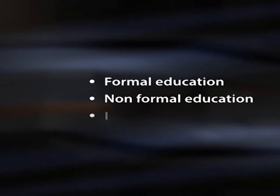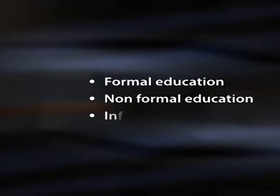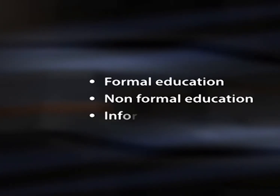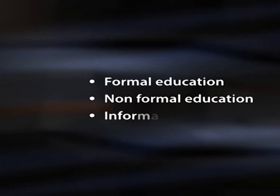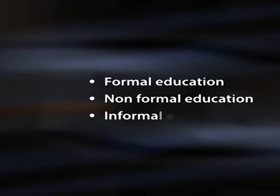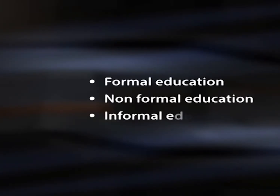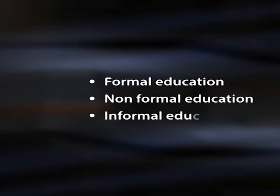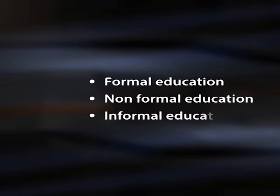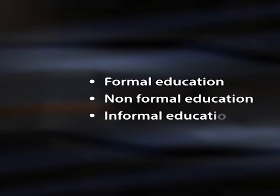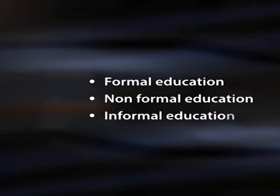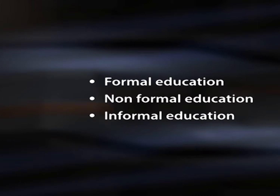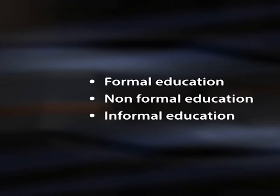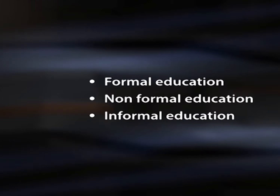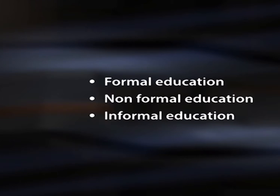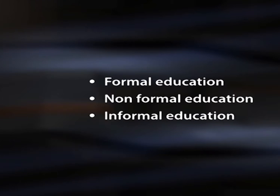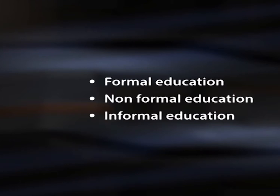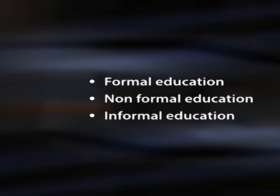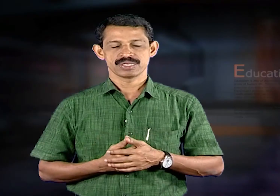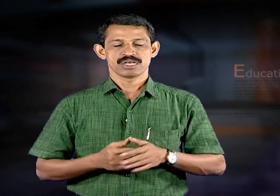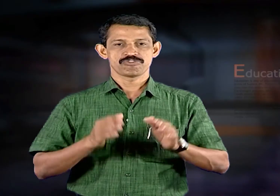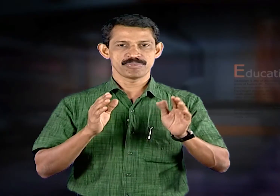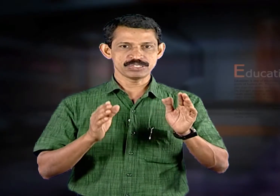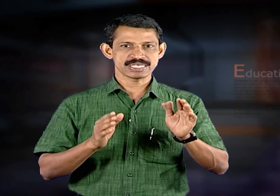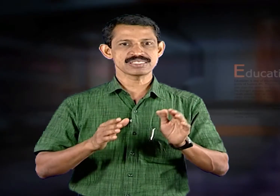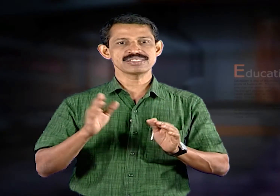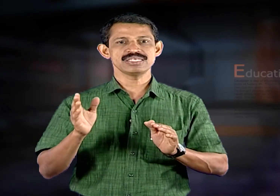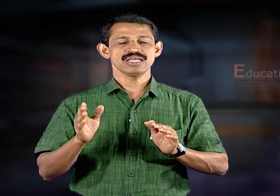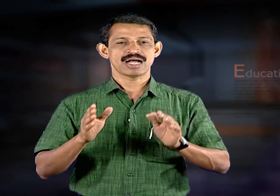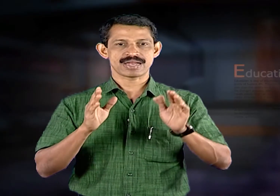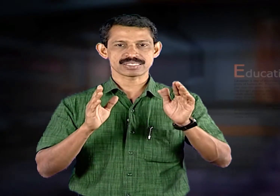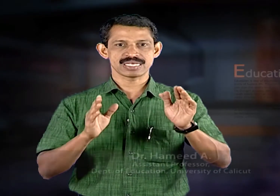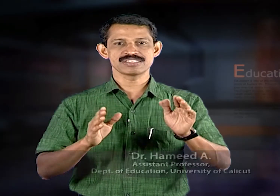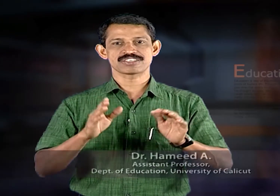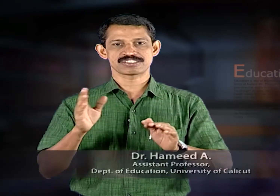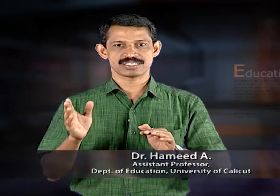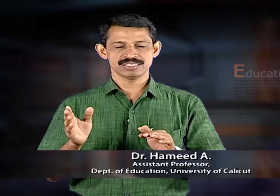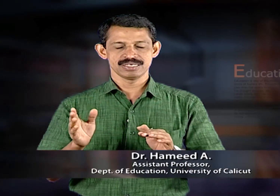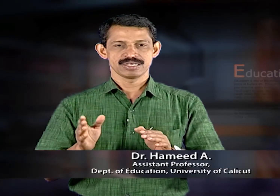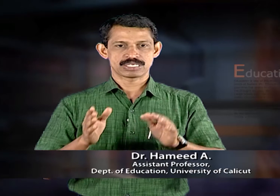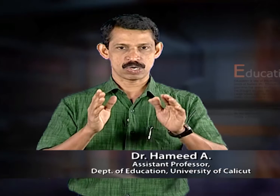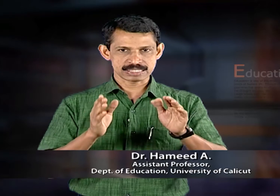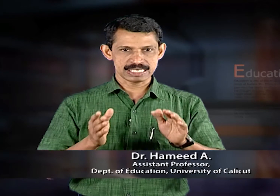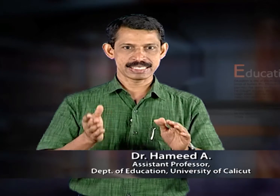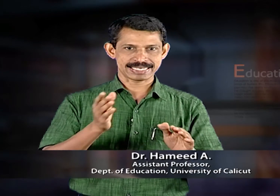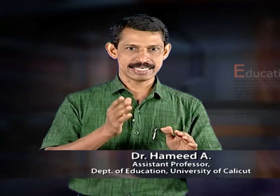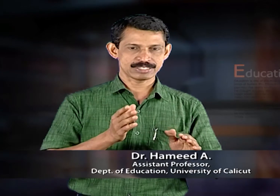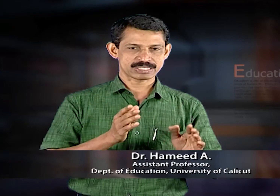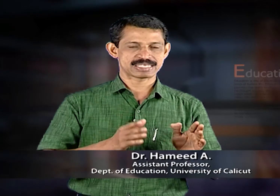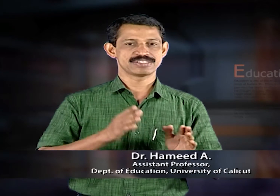education and informal education. Formal education is the hierarchically structured, chronologically graded educational